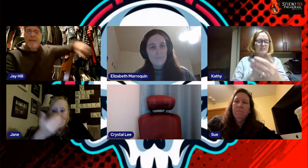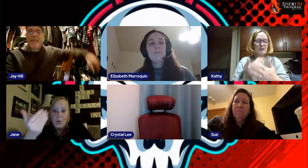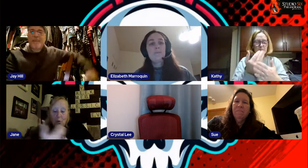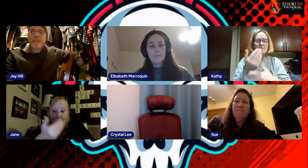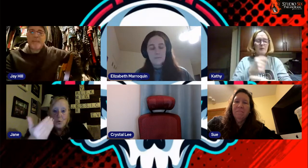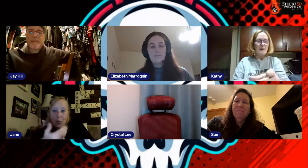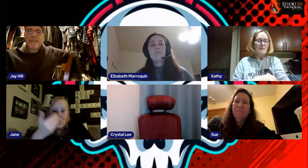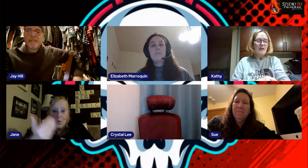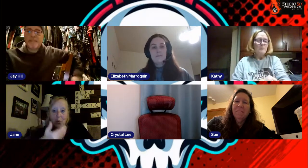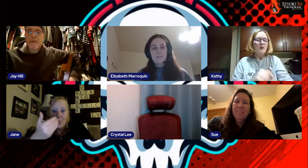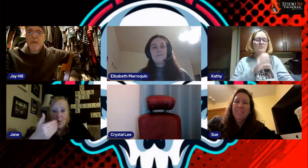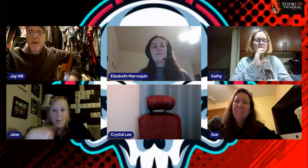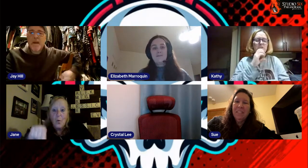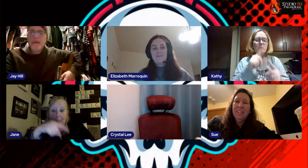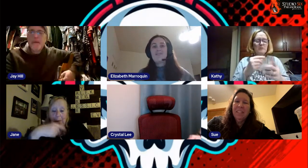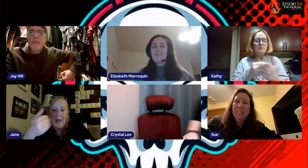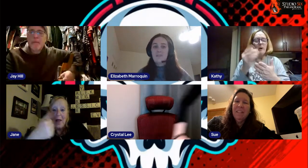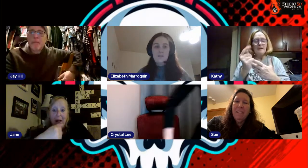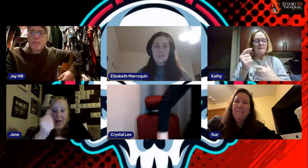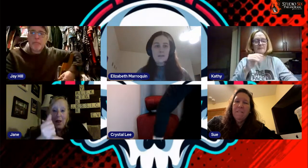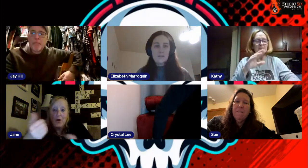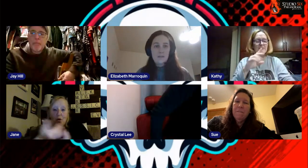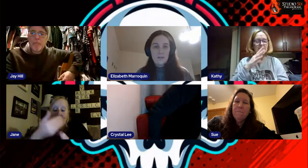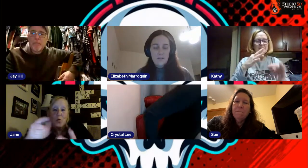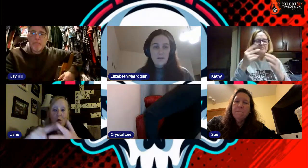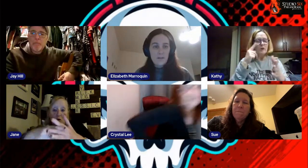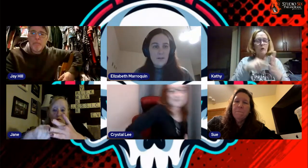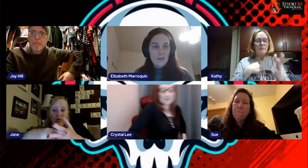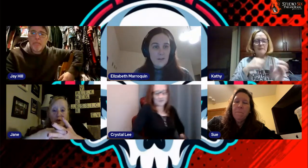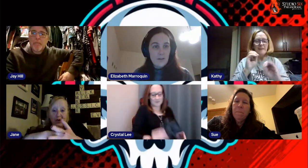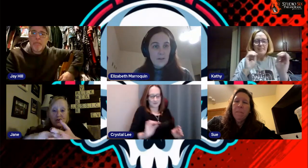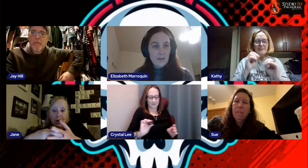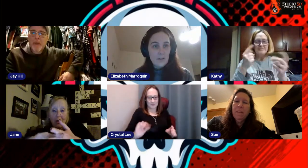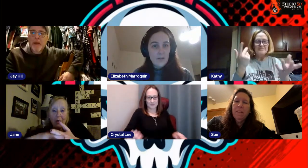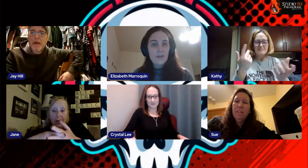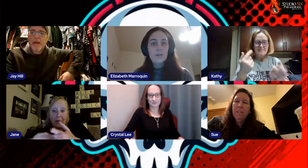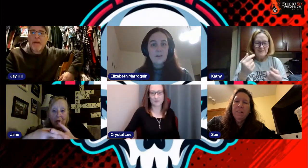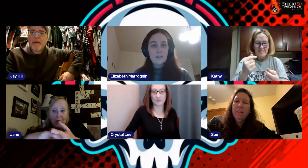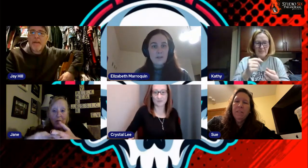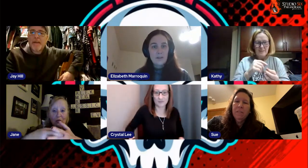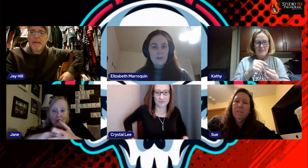Pendulum. It's new. Okay. Well, Crystal told me she bought it, but she didn't show me nothing.